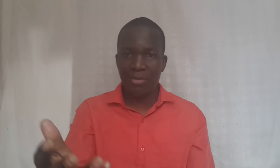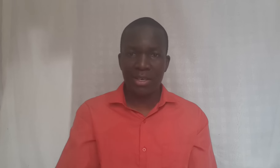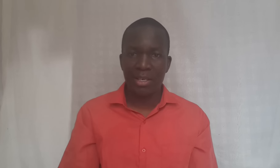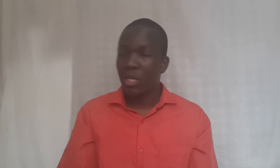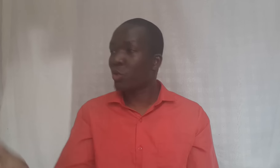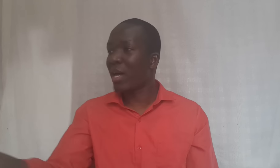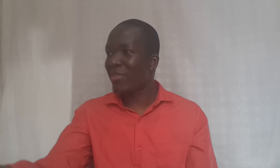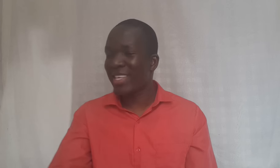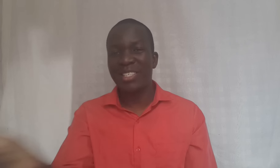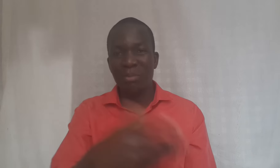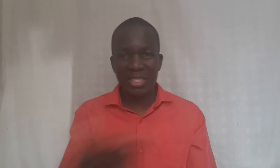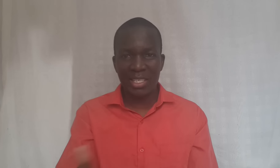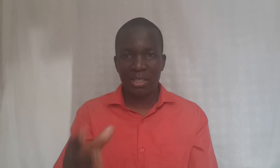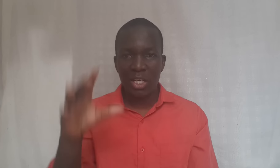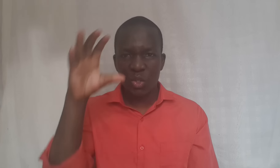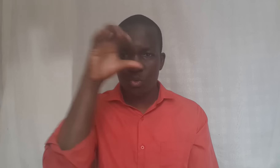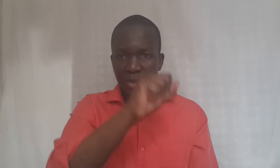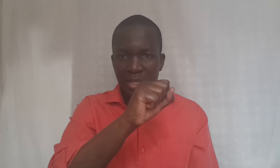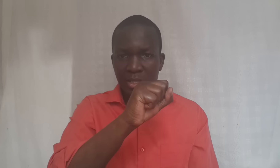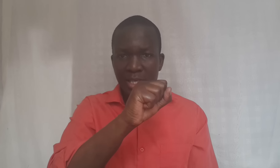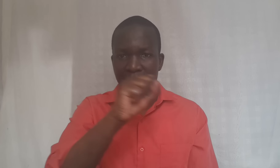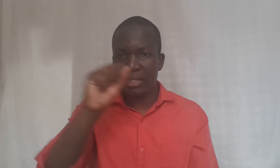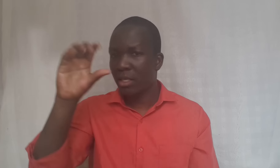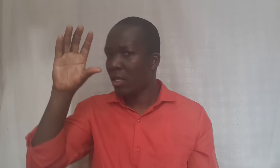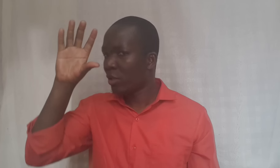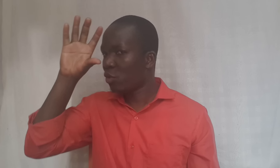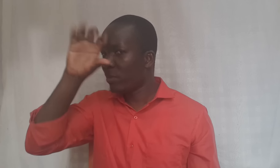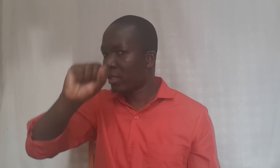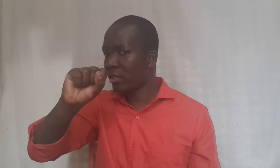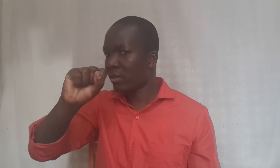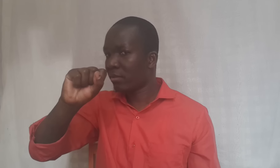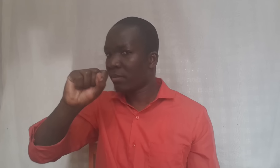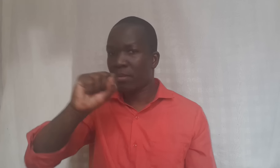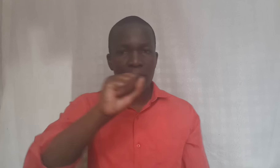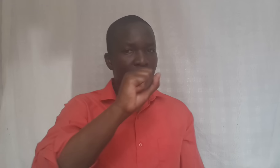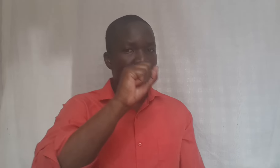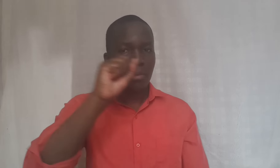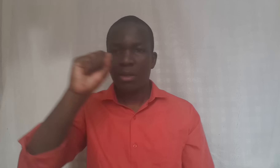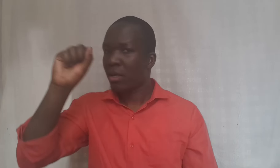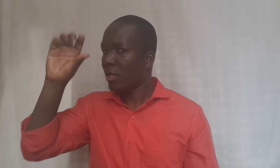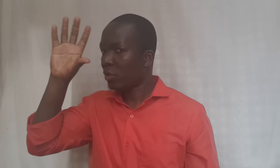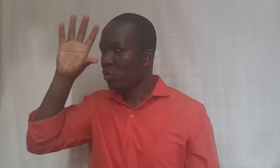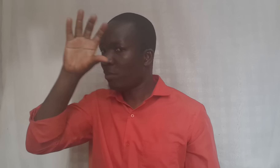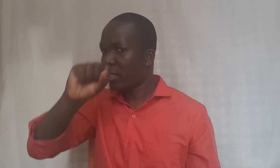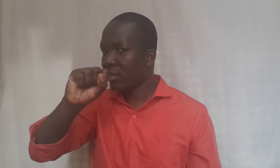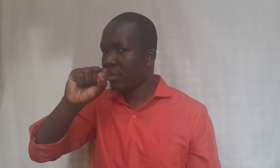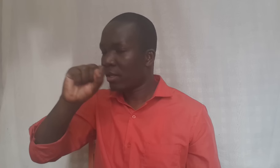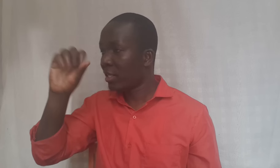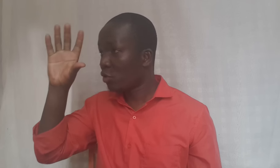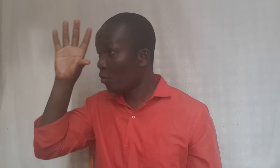something. So something is missing. So to miss is like this. To miss. To miss. This is to